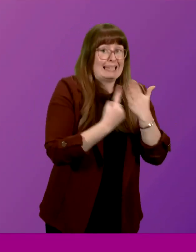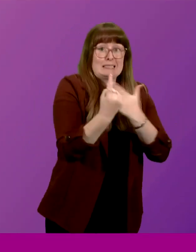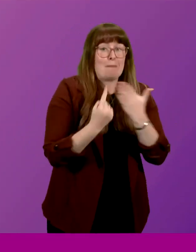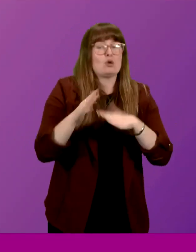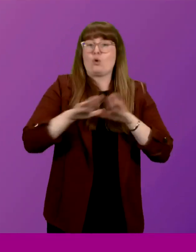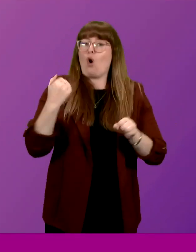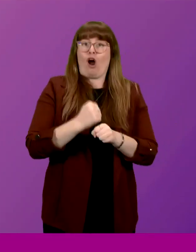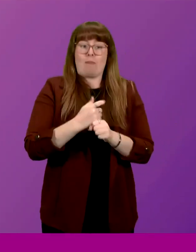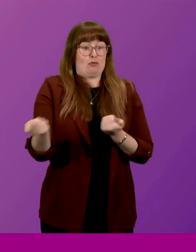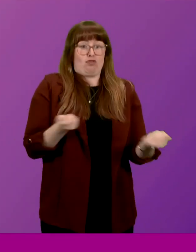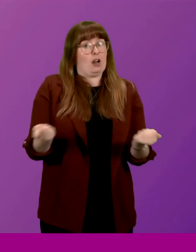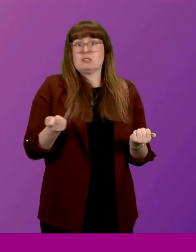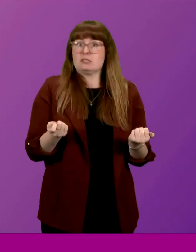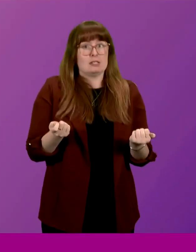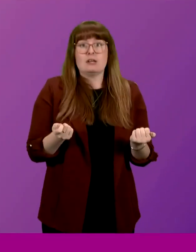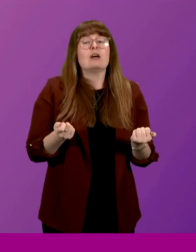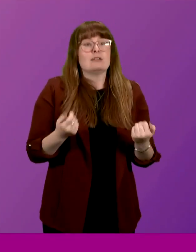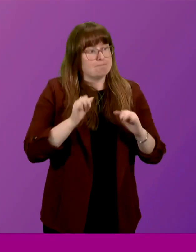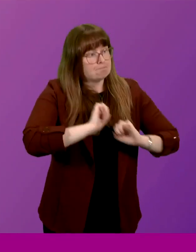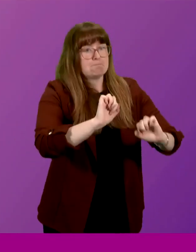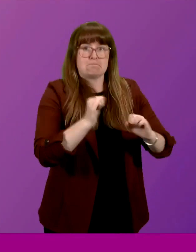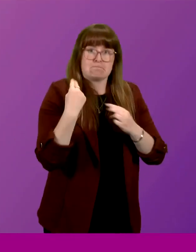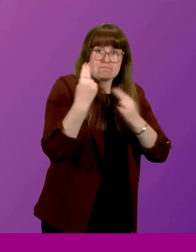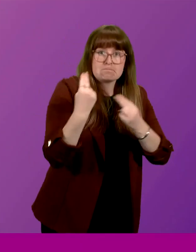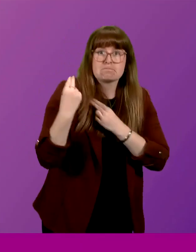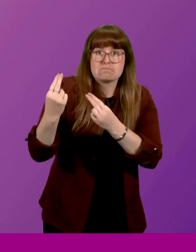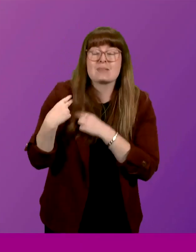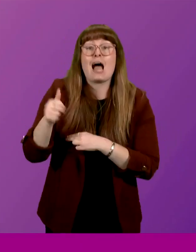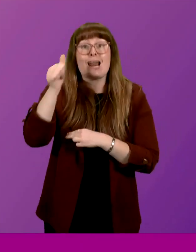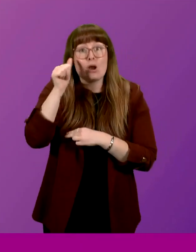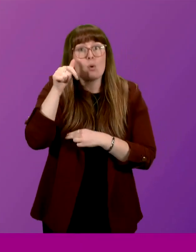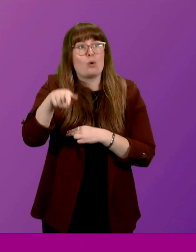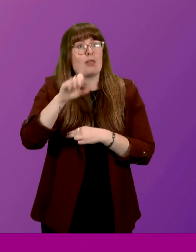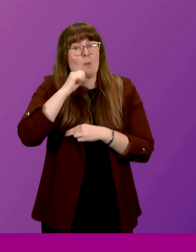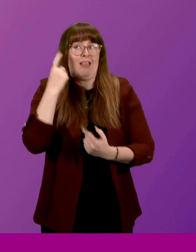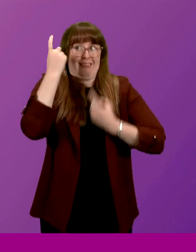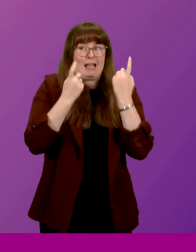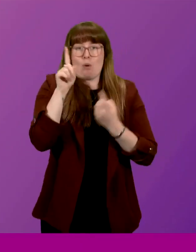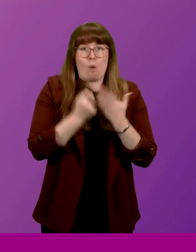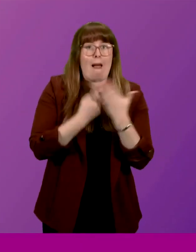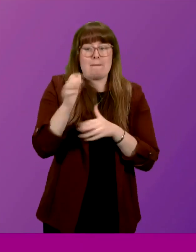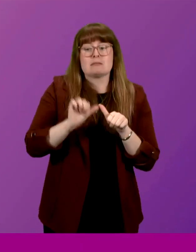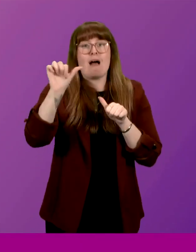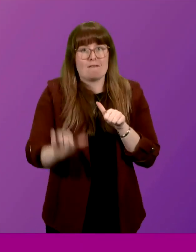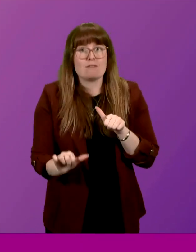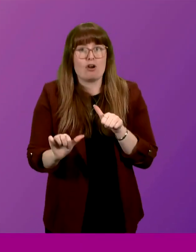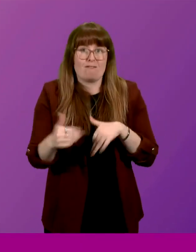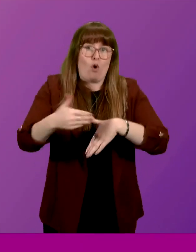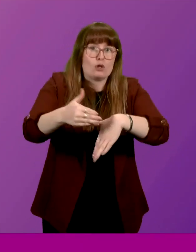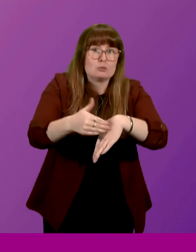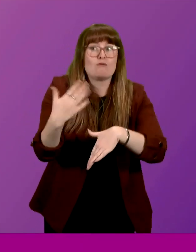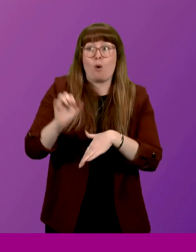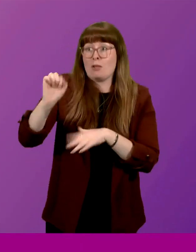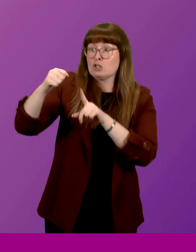the government, and I know that the judiciary will be considering the issues that arise as a consequence of the Supreme